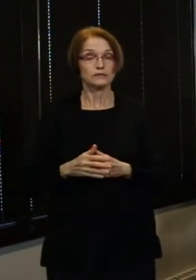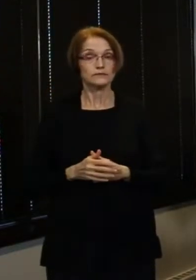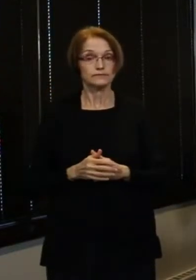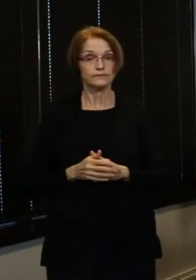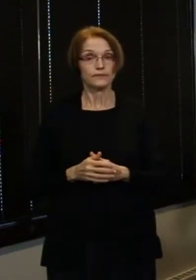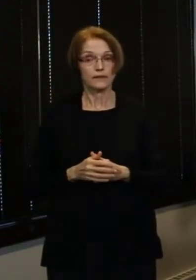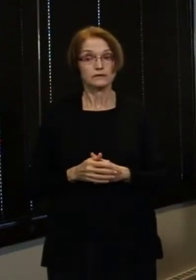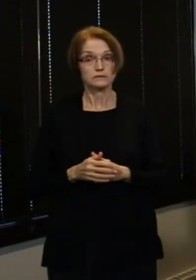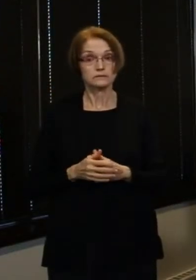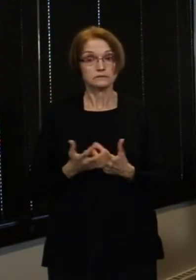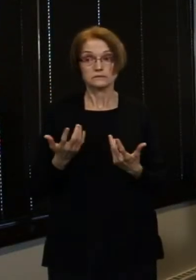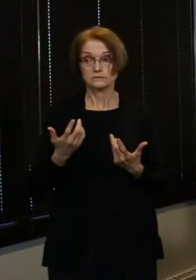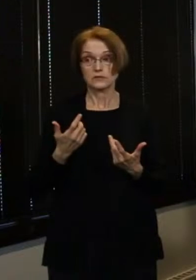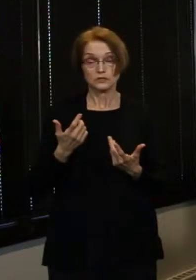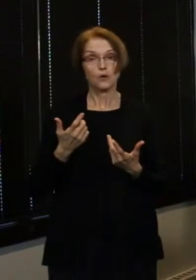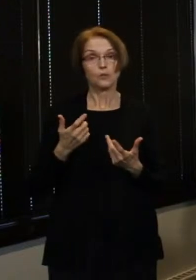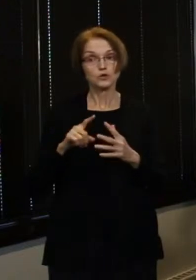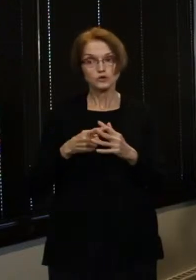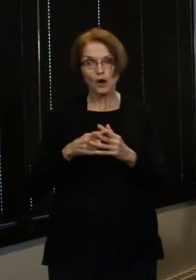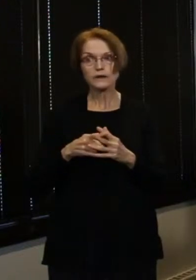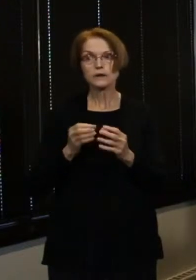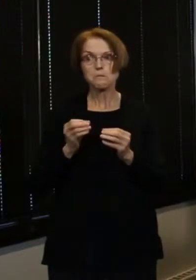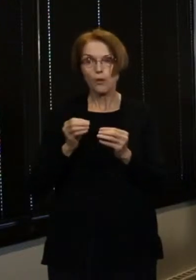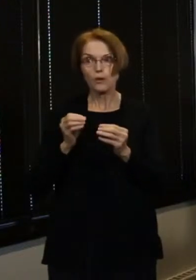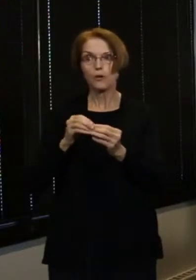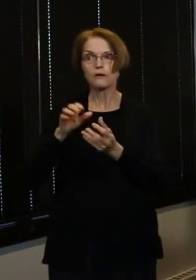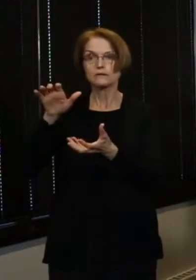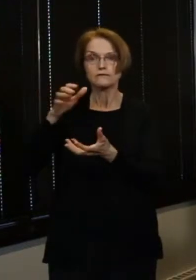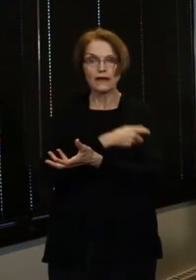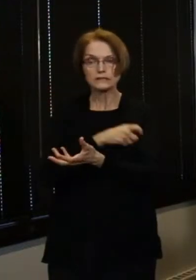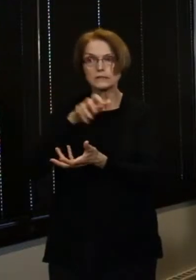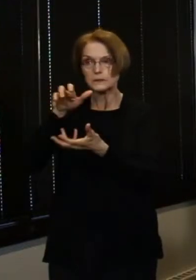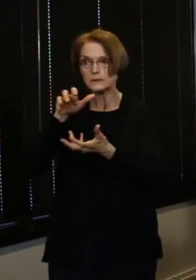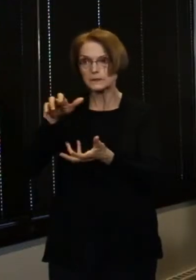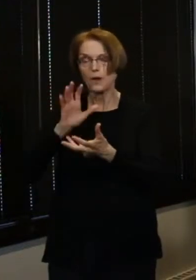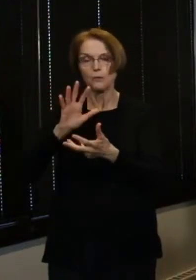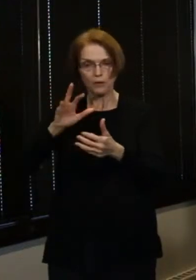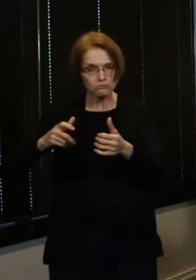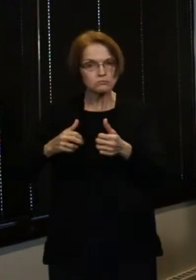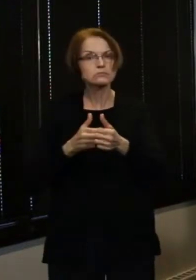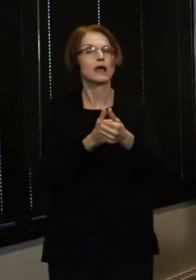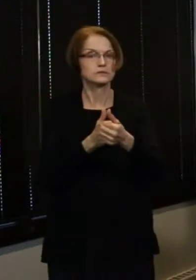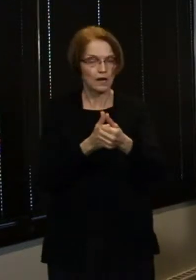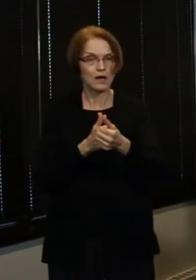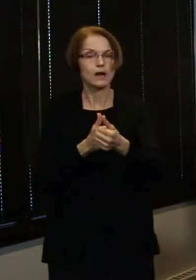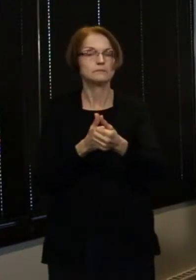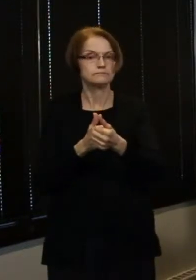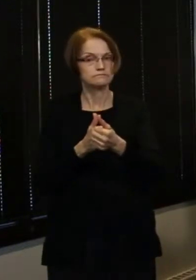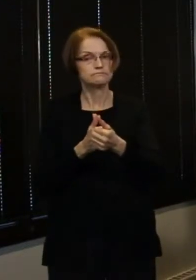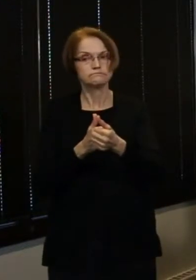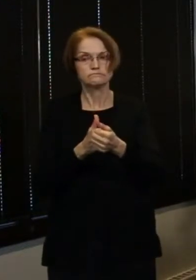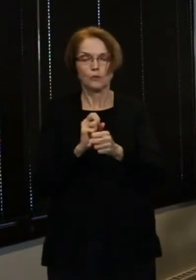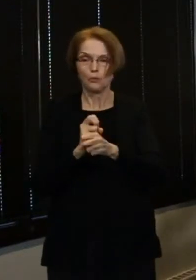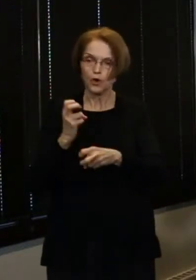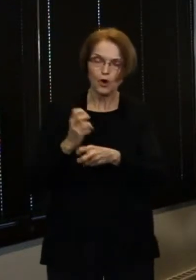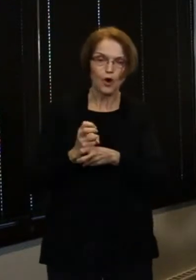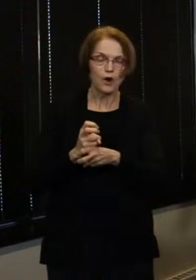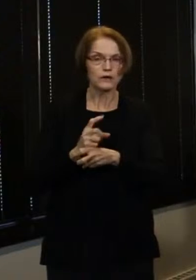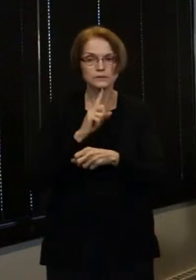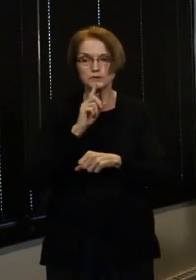getting vaccine back online, we'll be making up for those clinics, and we'll be working hard to make